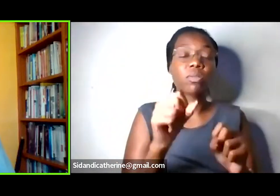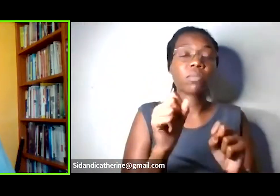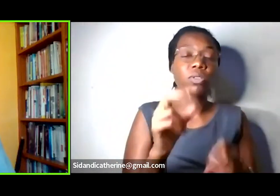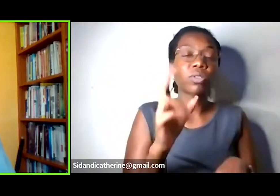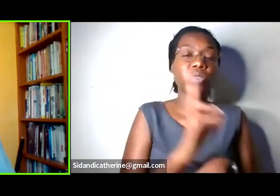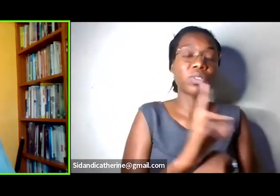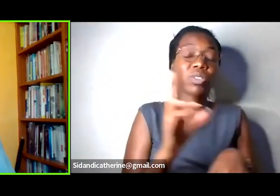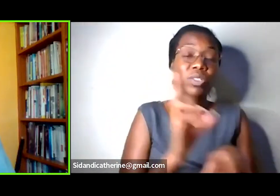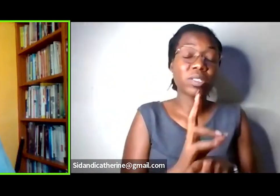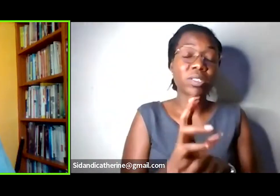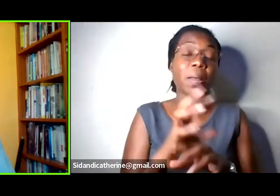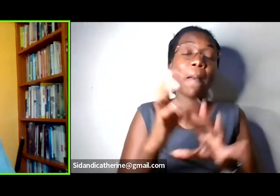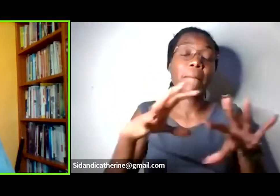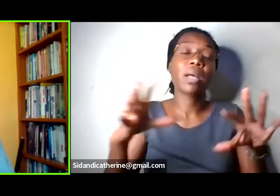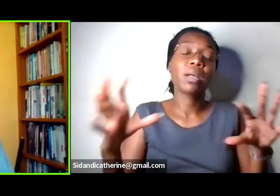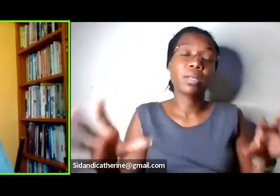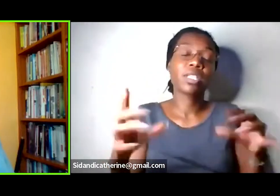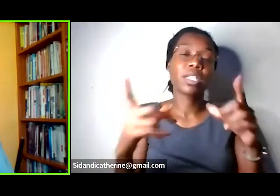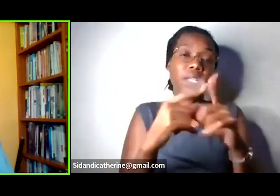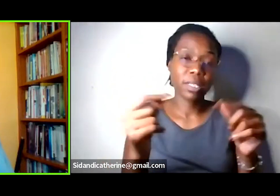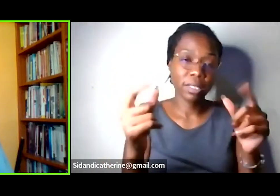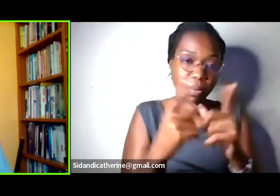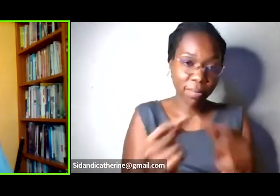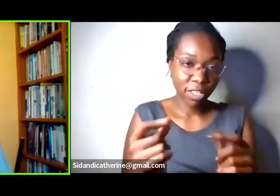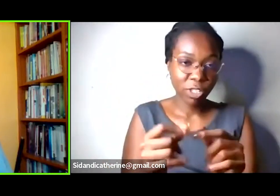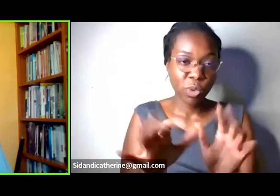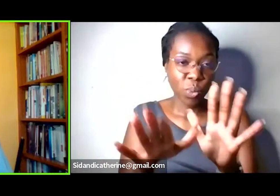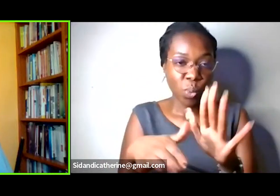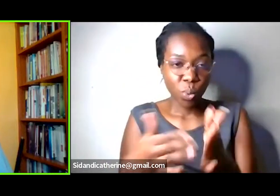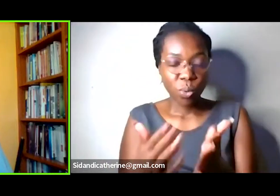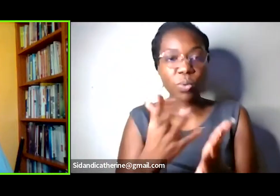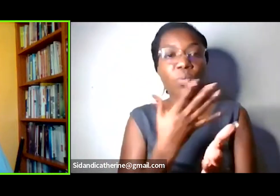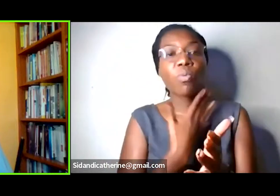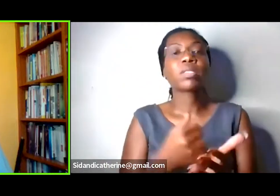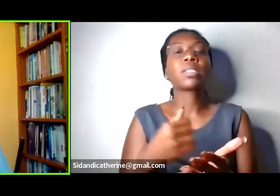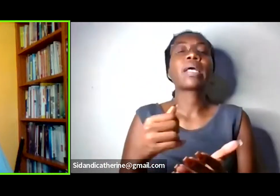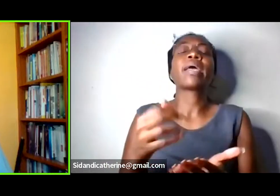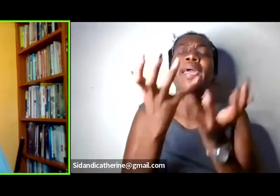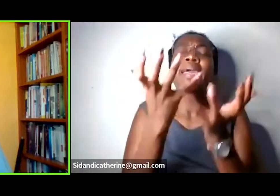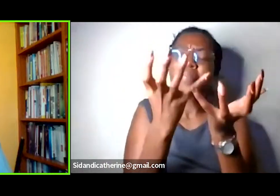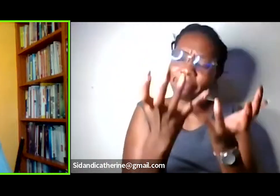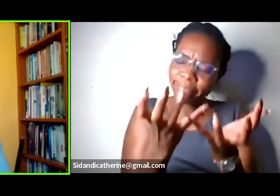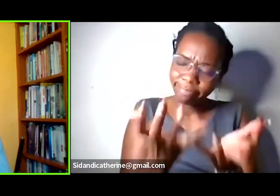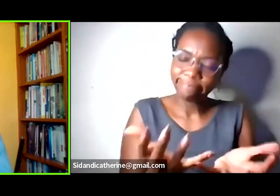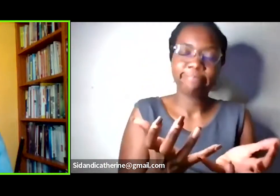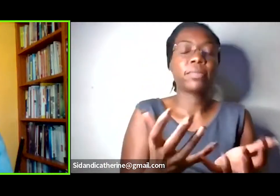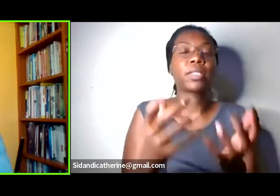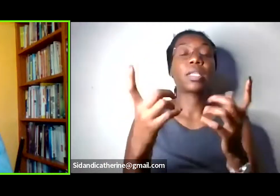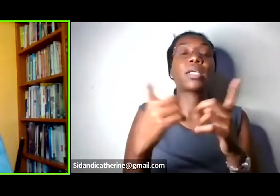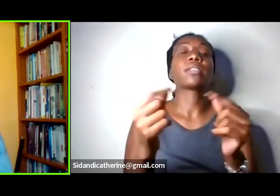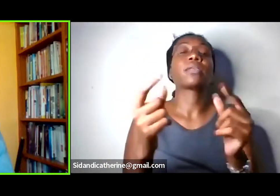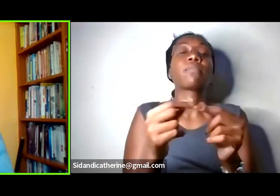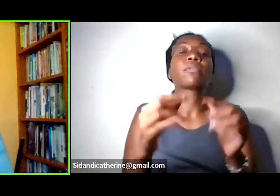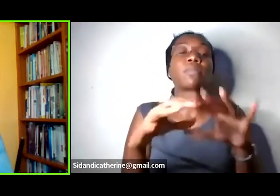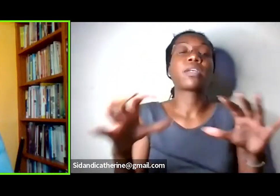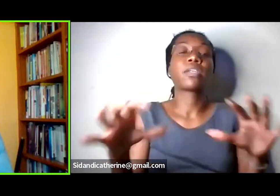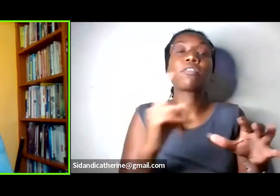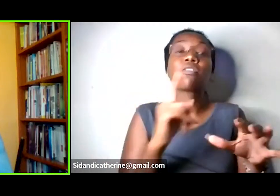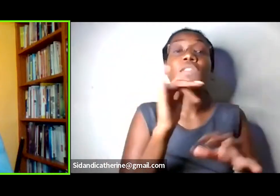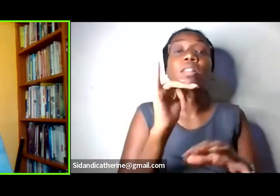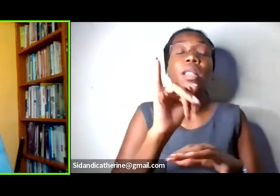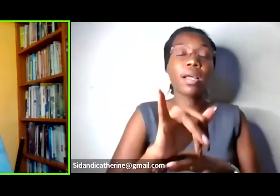different conversation. And so on and so on. So different conversations, But so we're talking about cracking the code. That's how you crack the